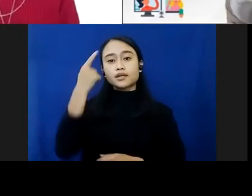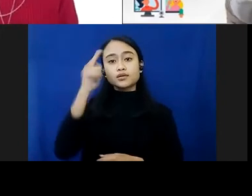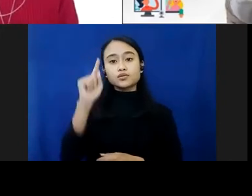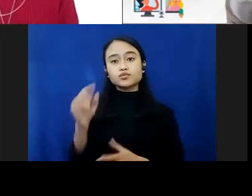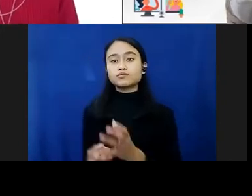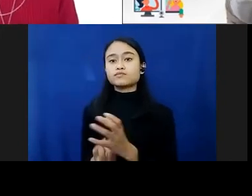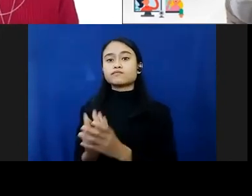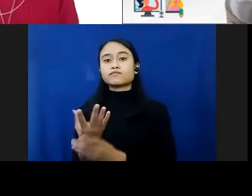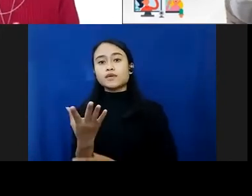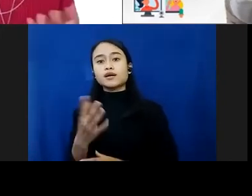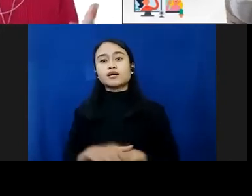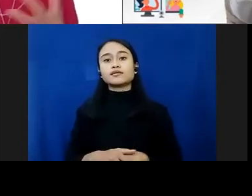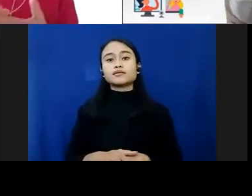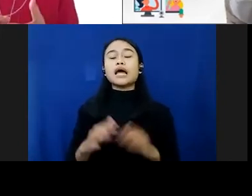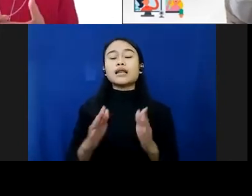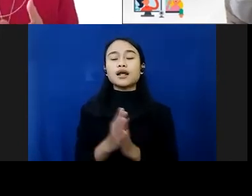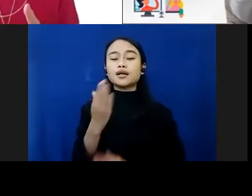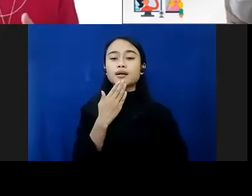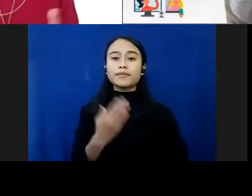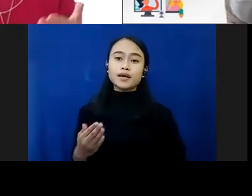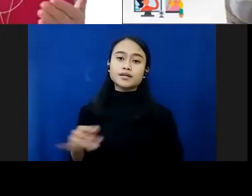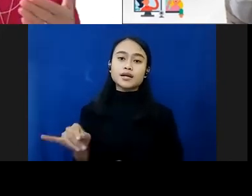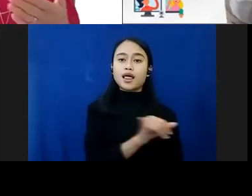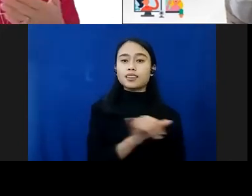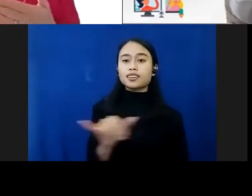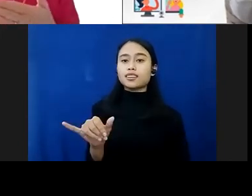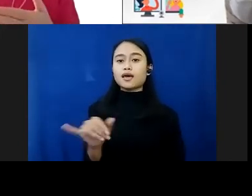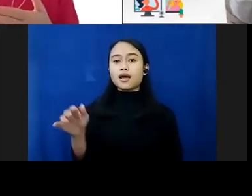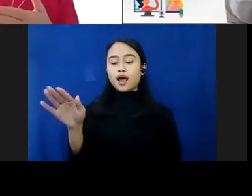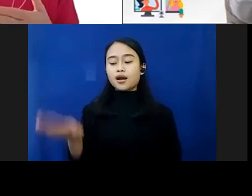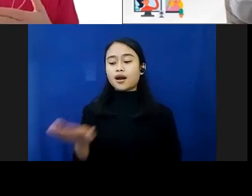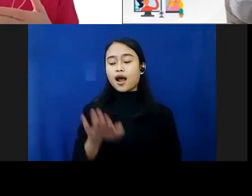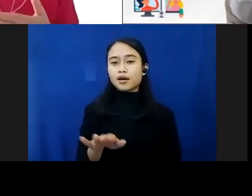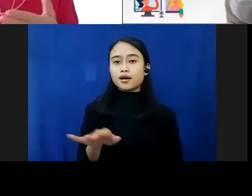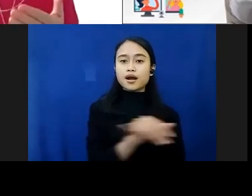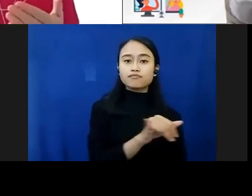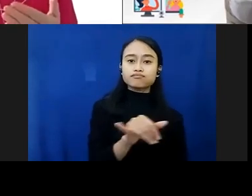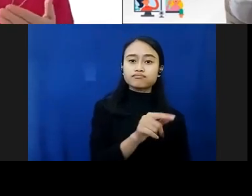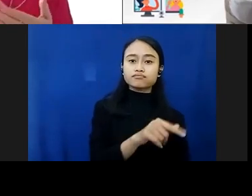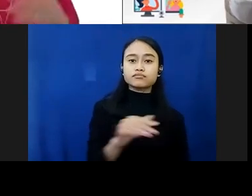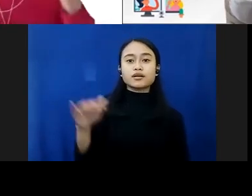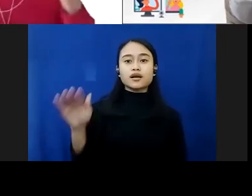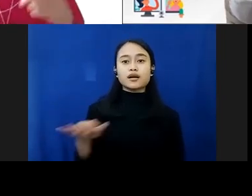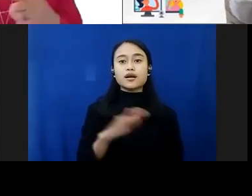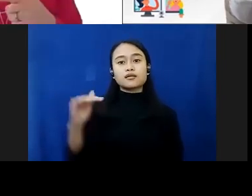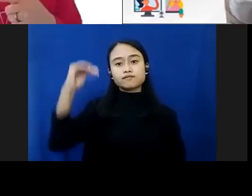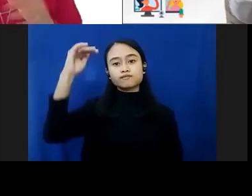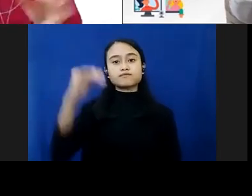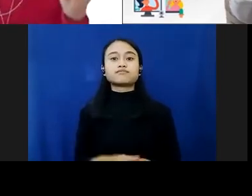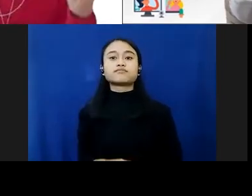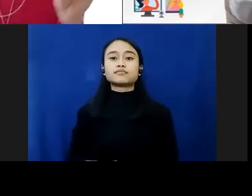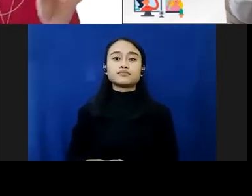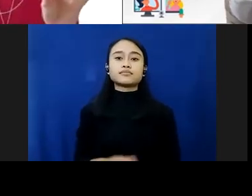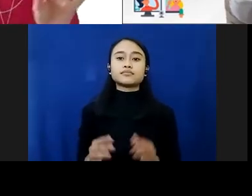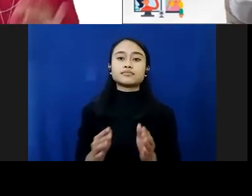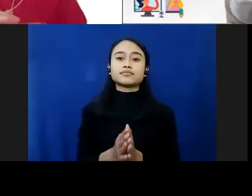sexualized behaviors between children between adolescents and children and between adolescents and adults etc